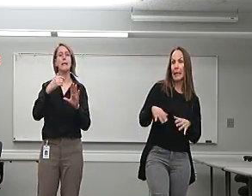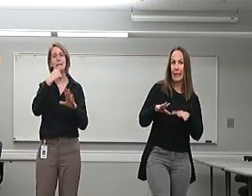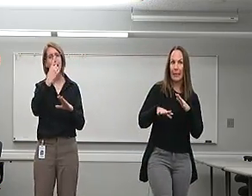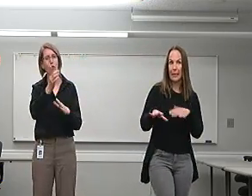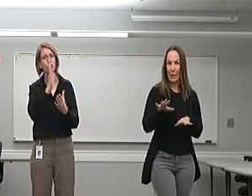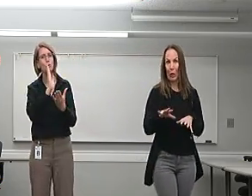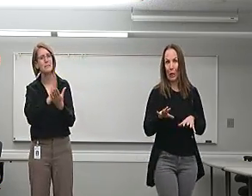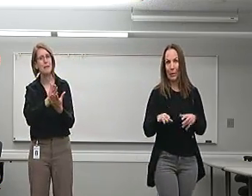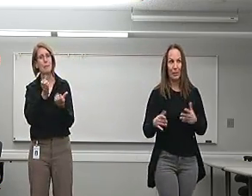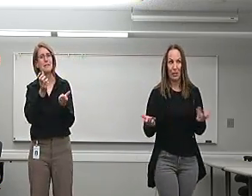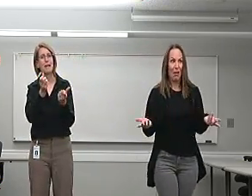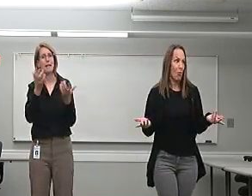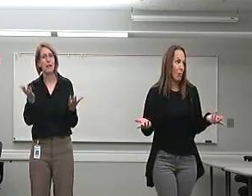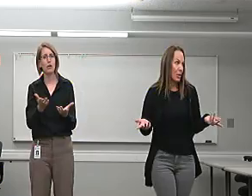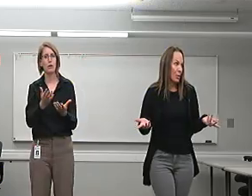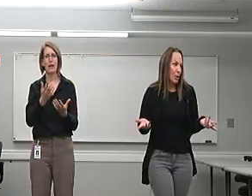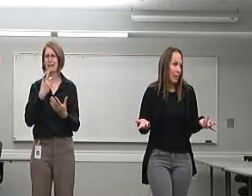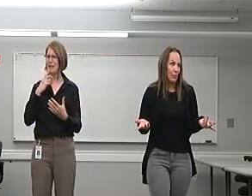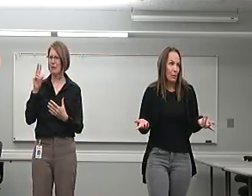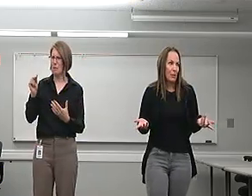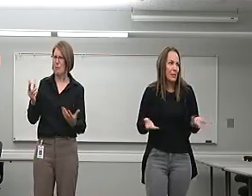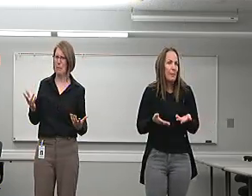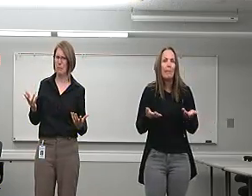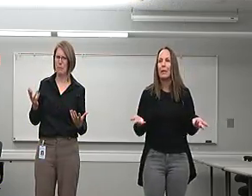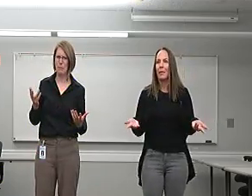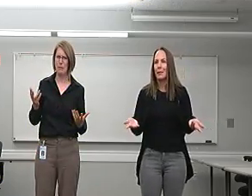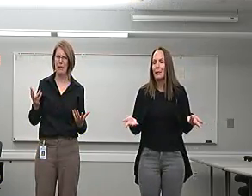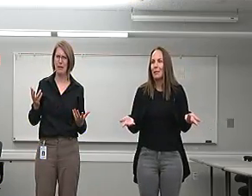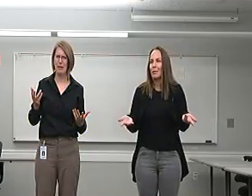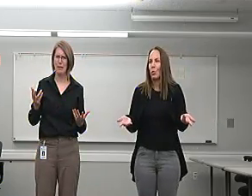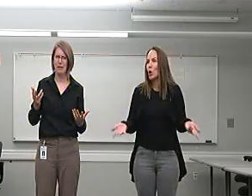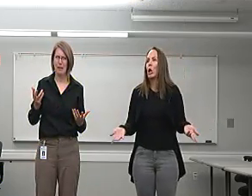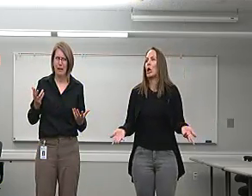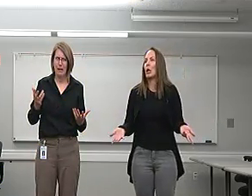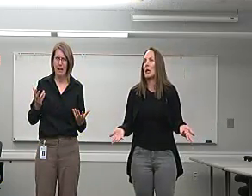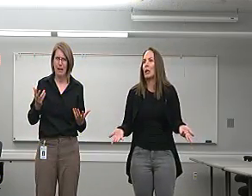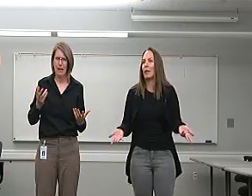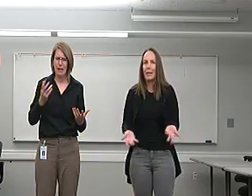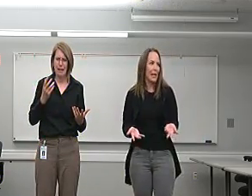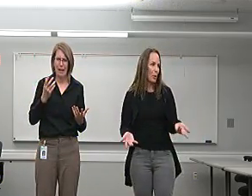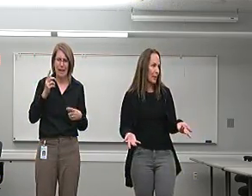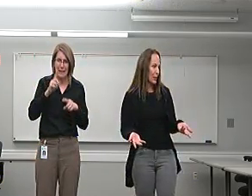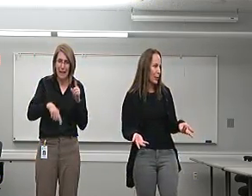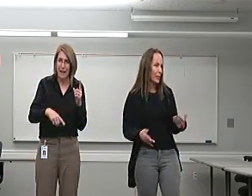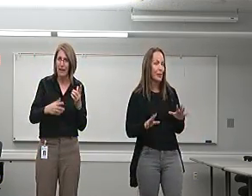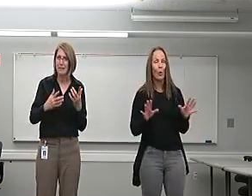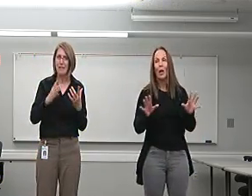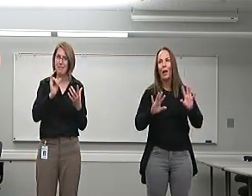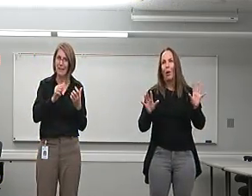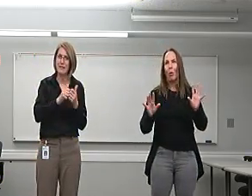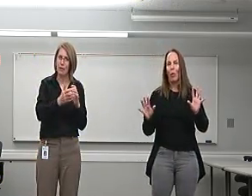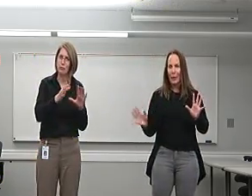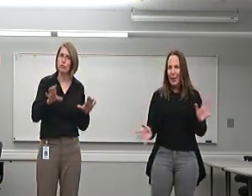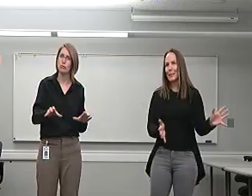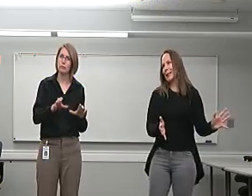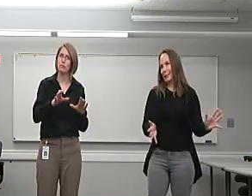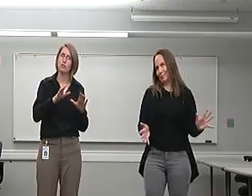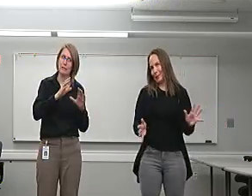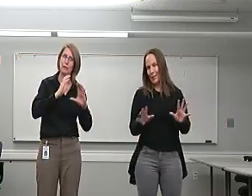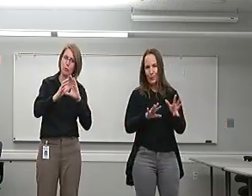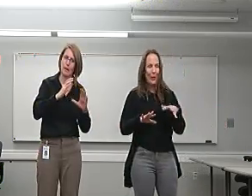I said, no, that doesn't work. That's how Leah communicates. So they let us in to this play